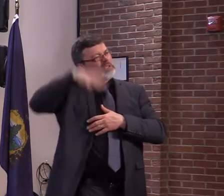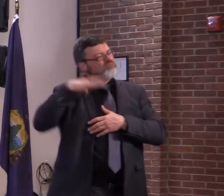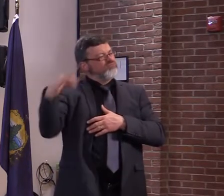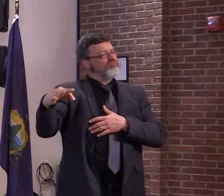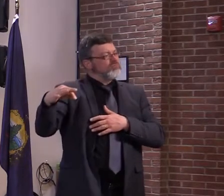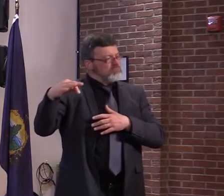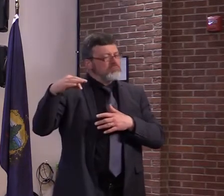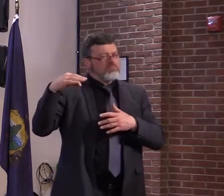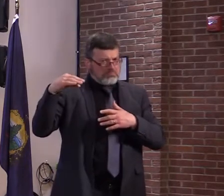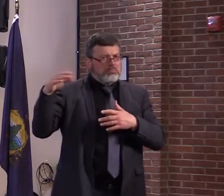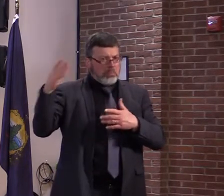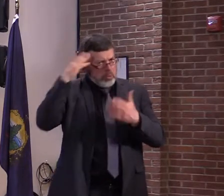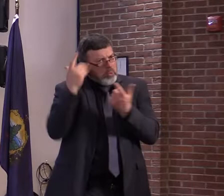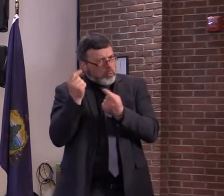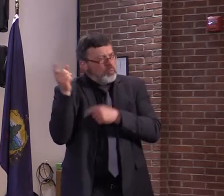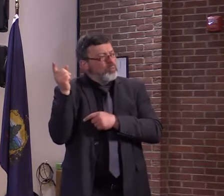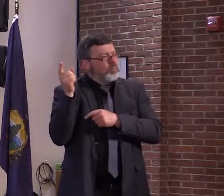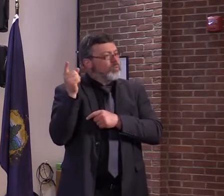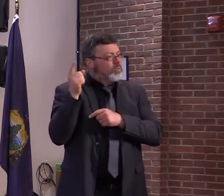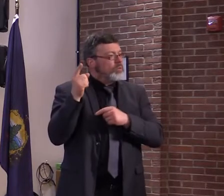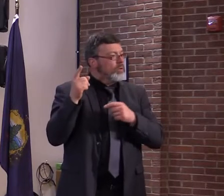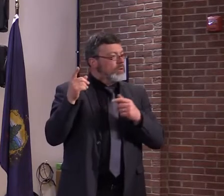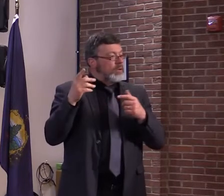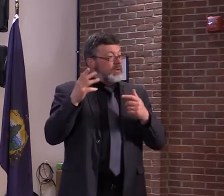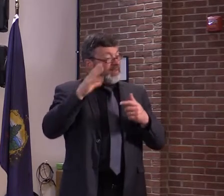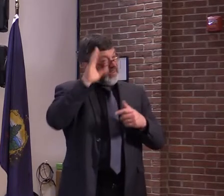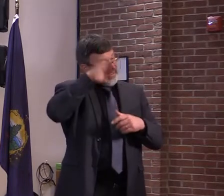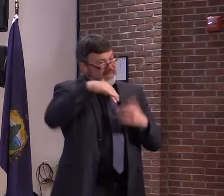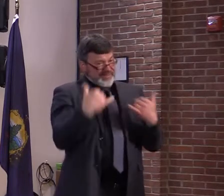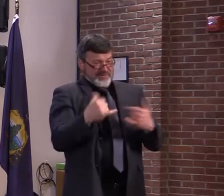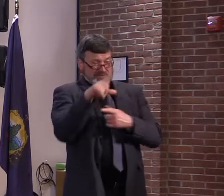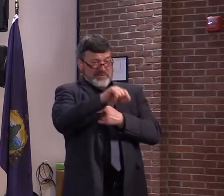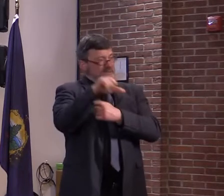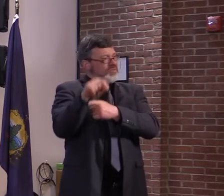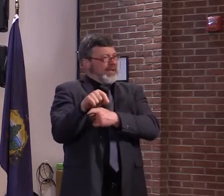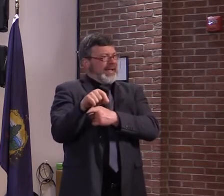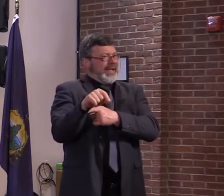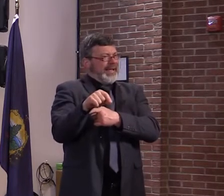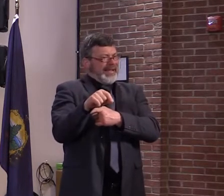So again, we're in a much different place than we were 4 or 5 years ago.